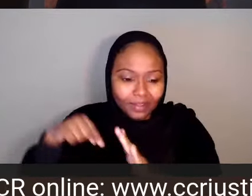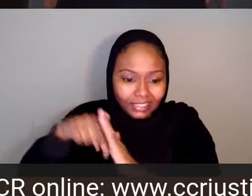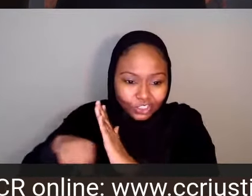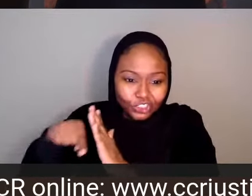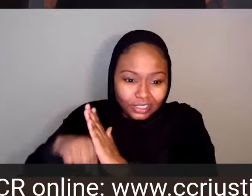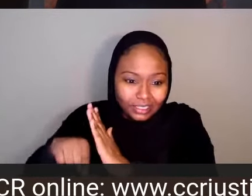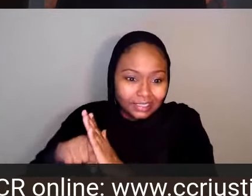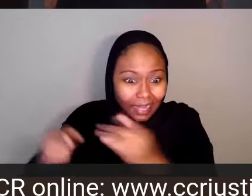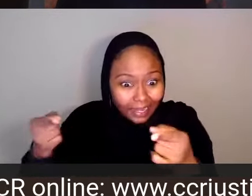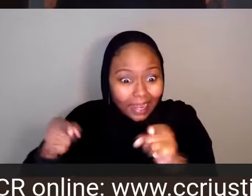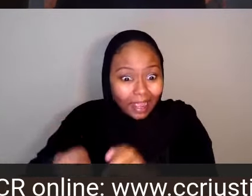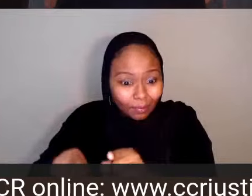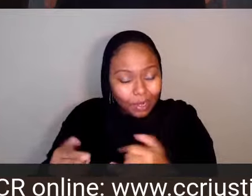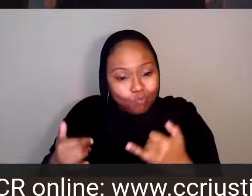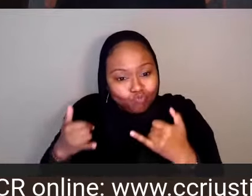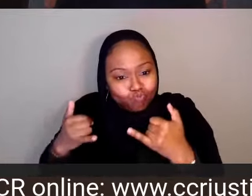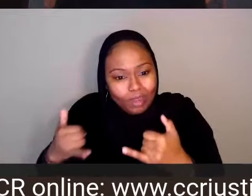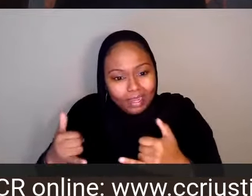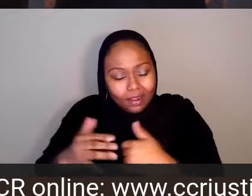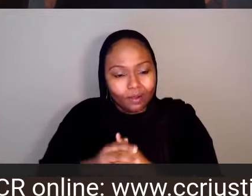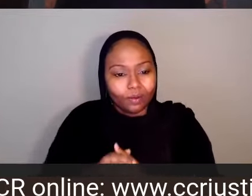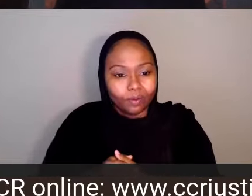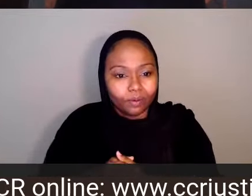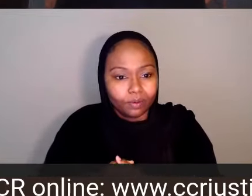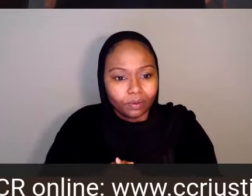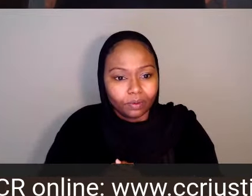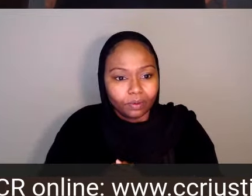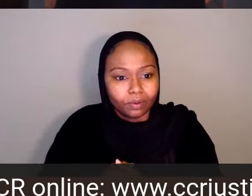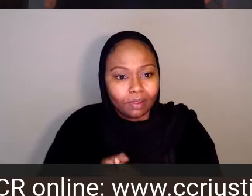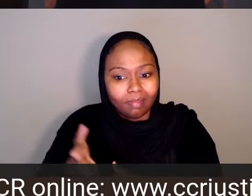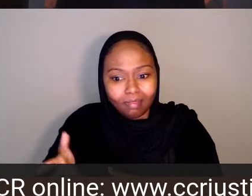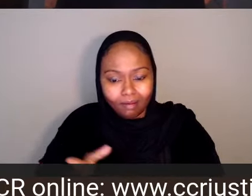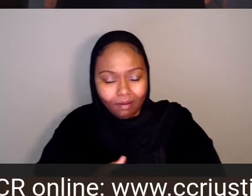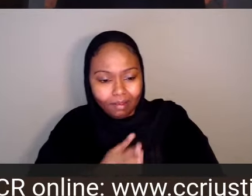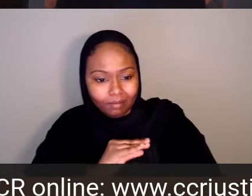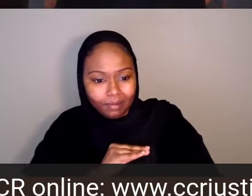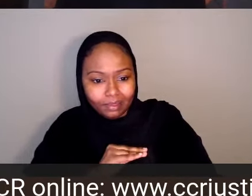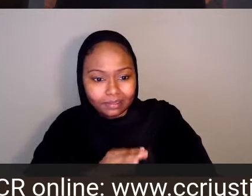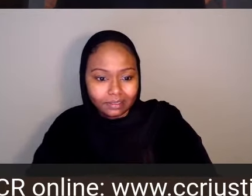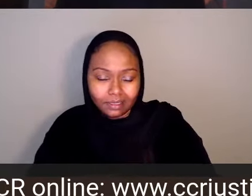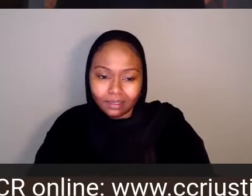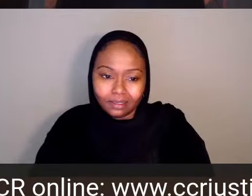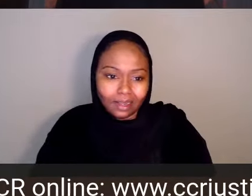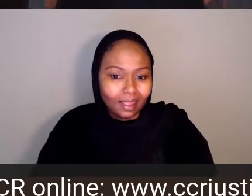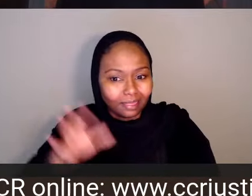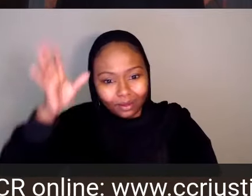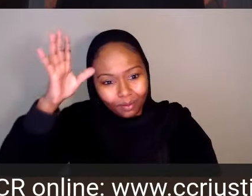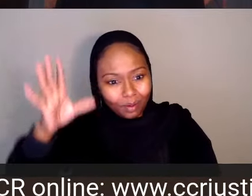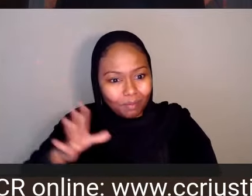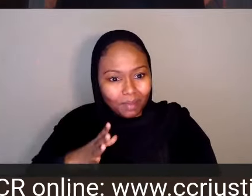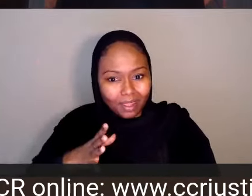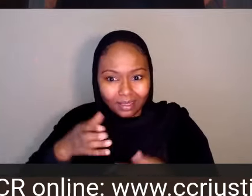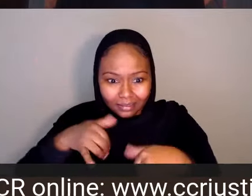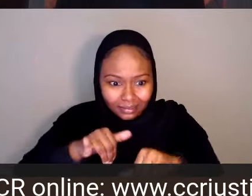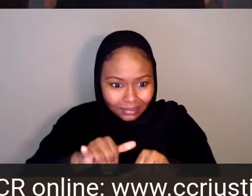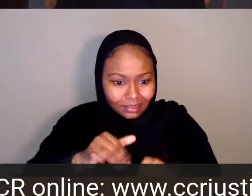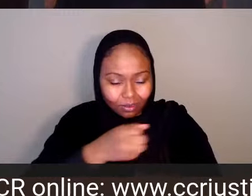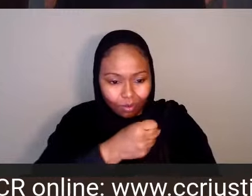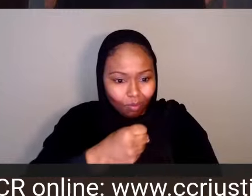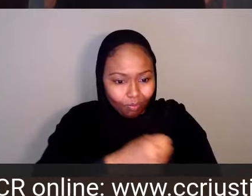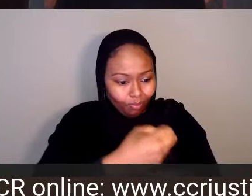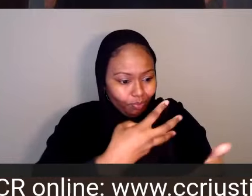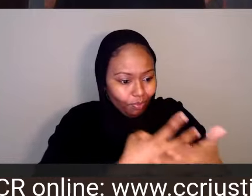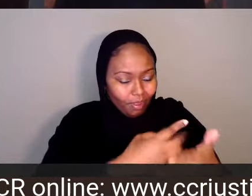this very moment in the occupied Palestinian territory, and there are men who remain detained without charge